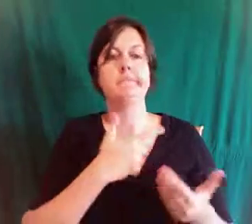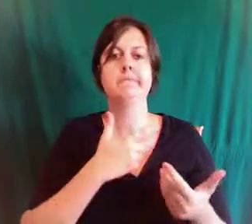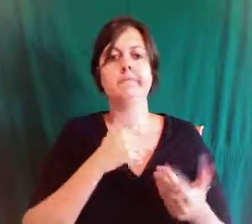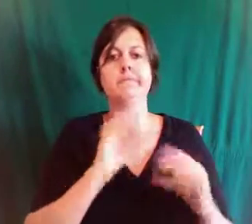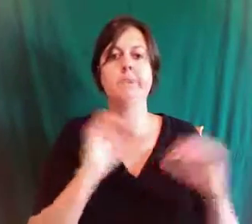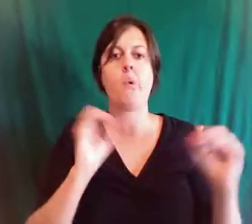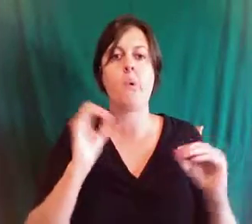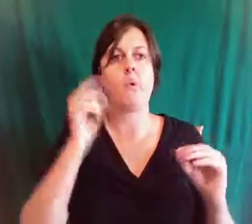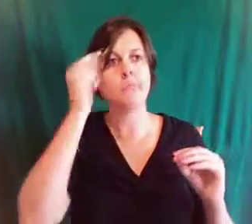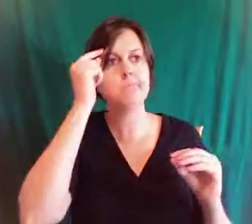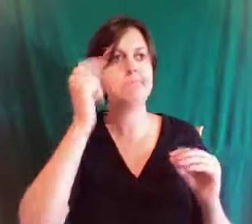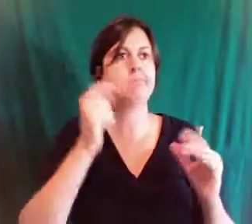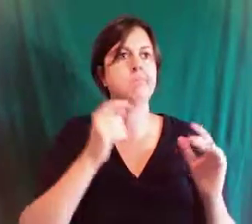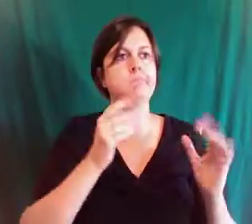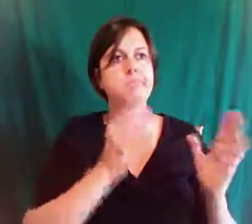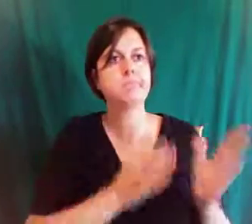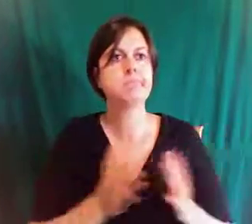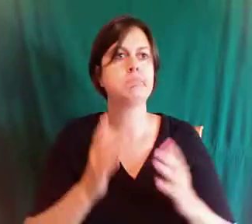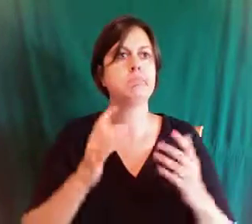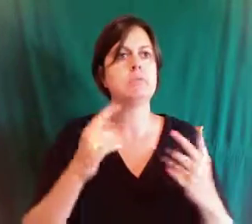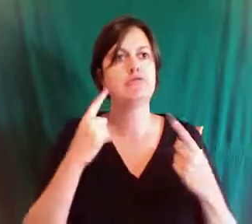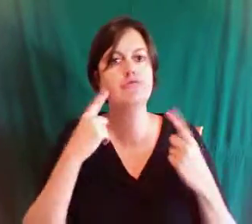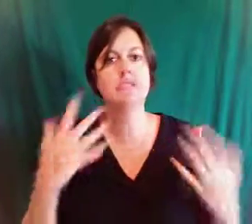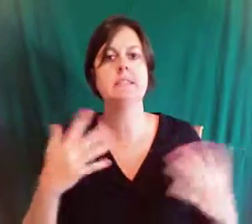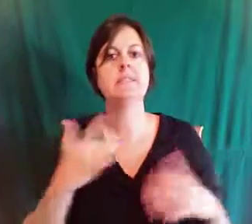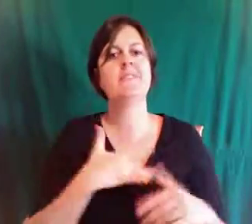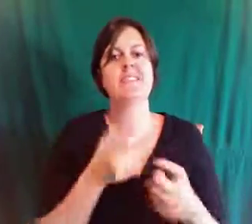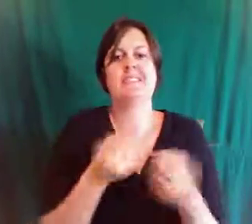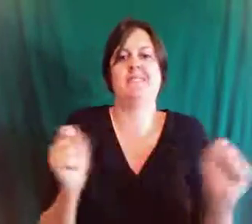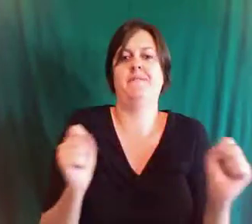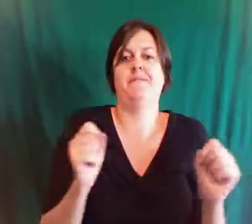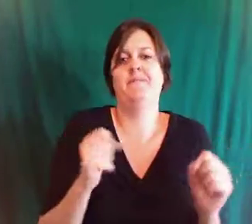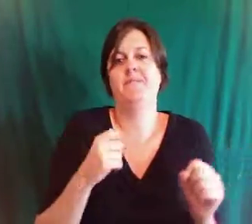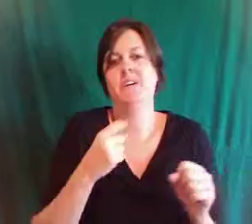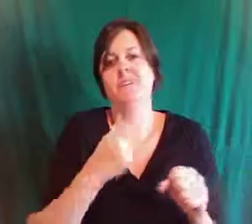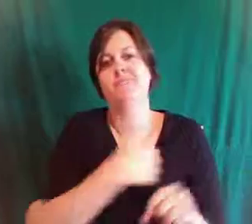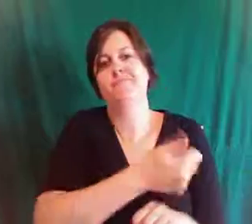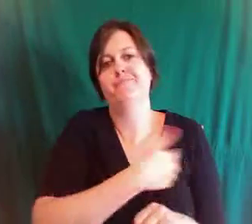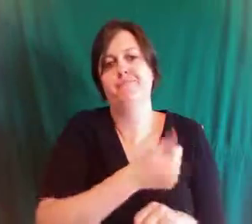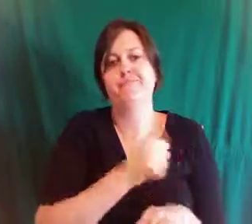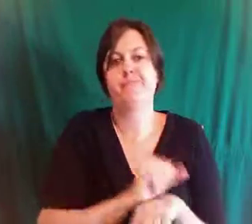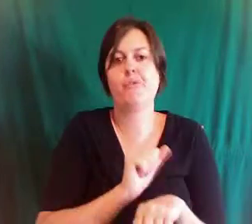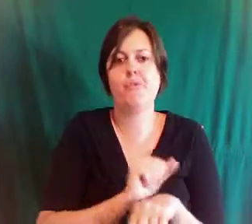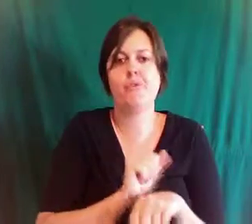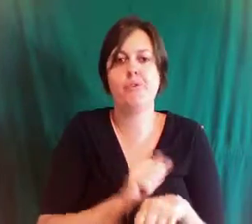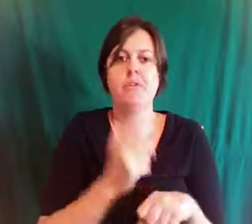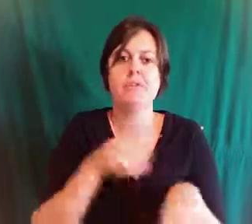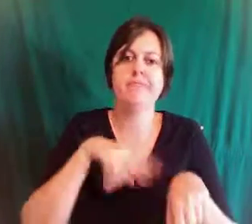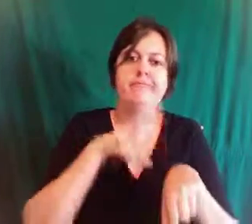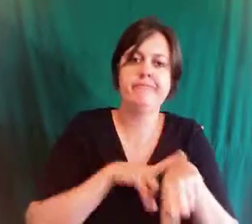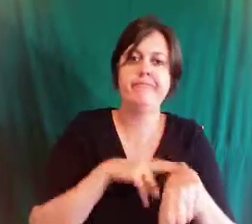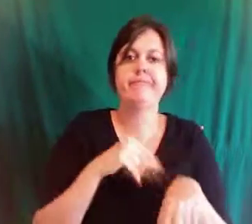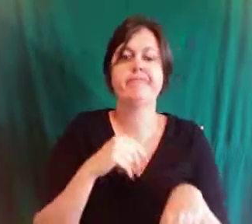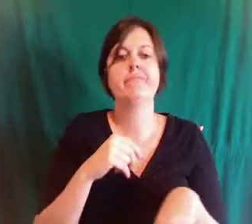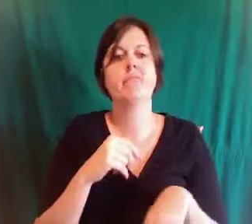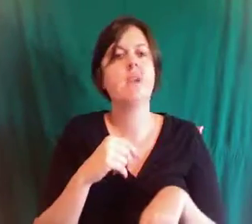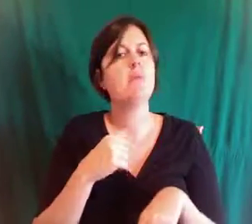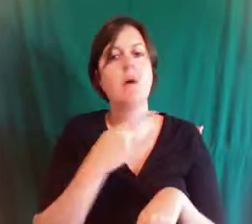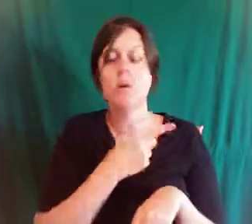of safeness or feeling of safeness about it. And you made that leap. You